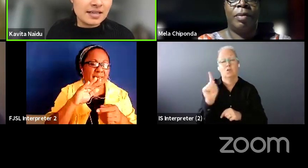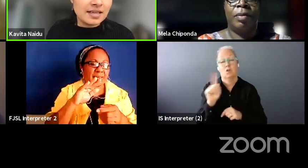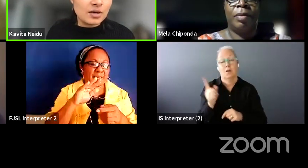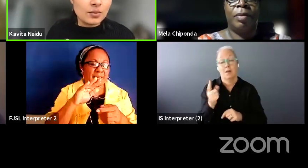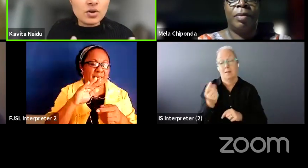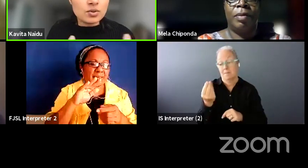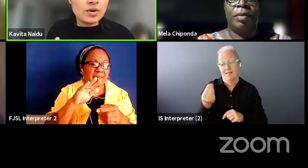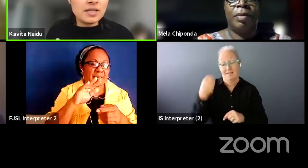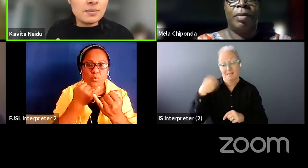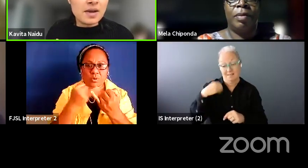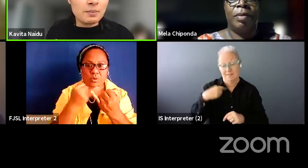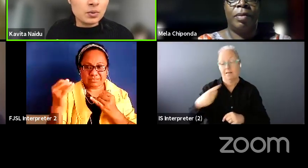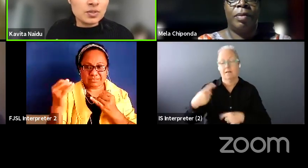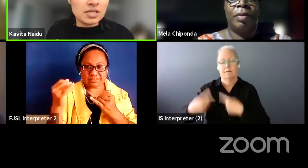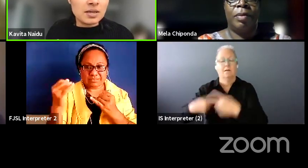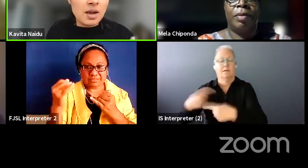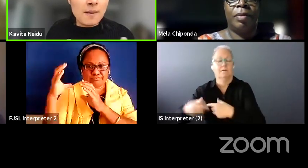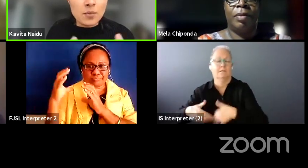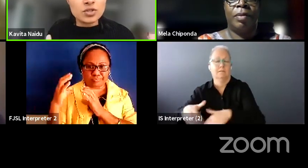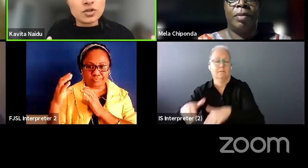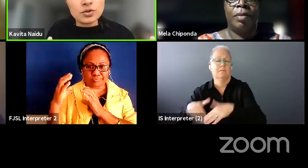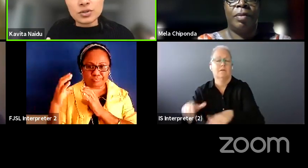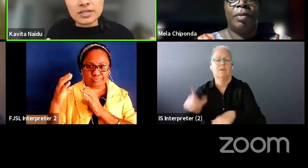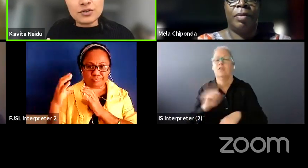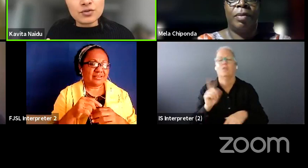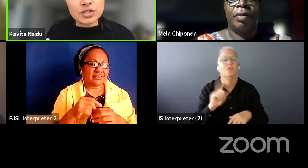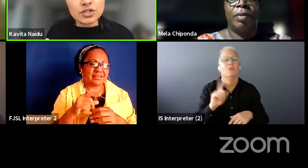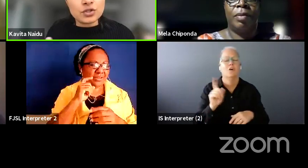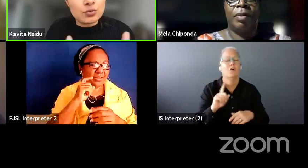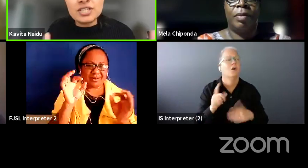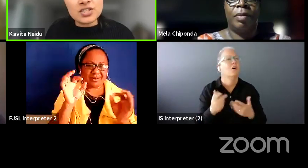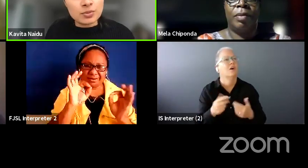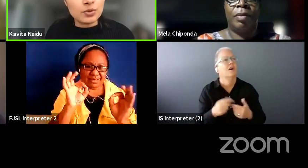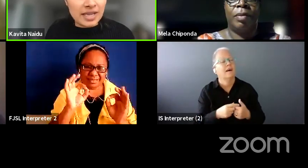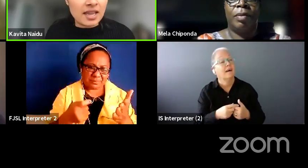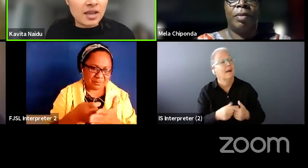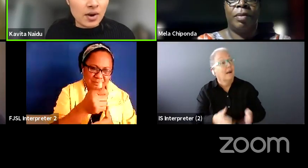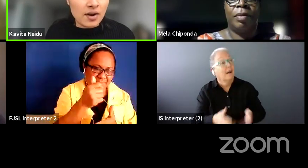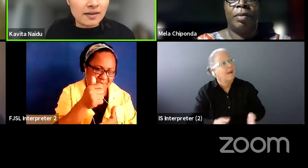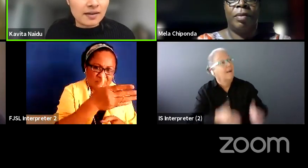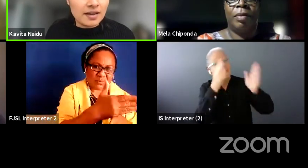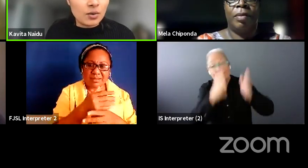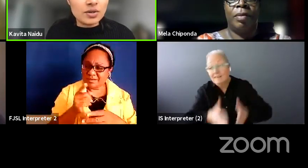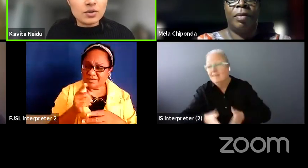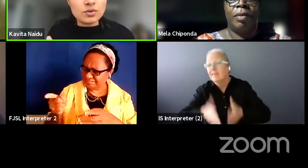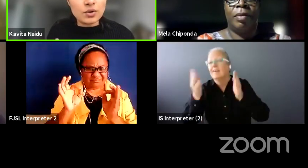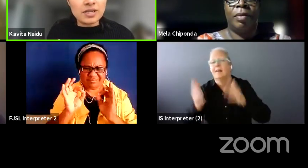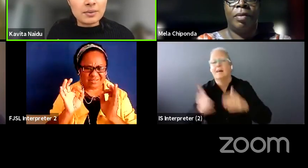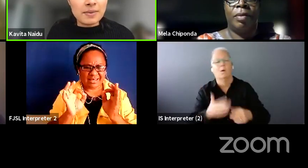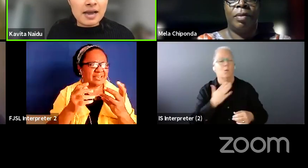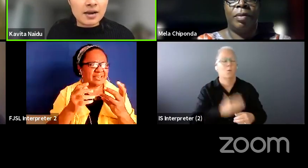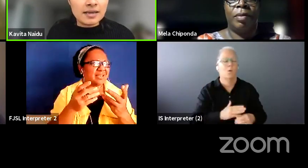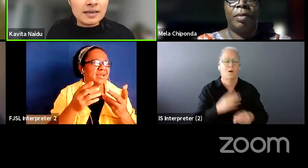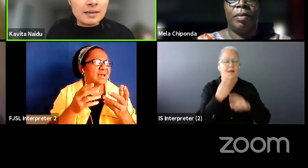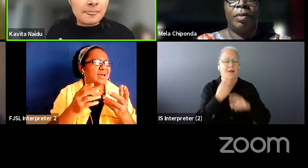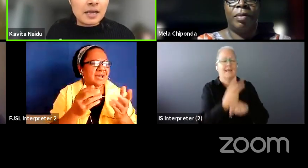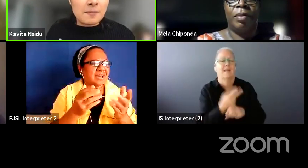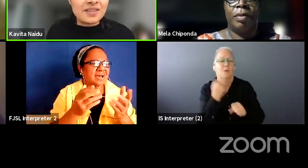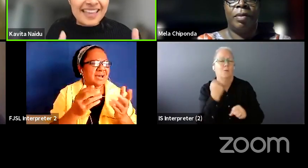is. We're not talking about building more social infrastructure to redistribute care work. We're not talking